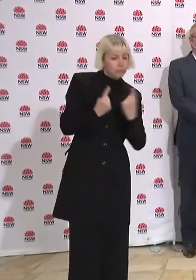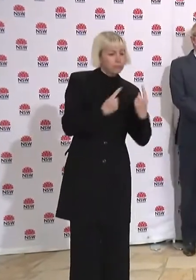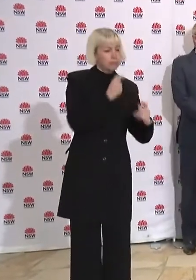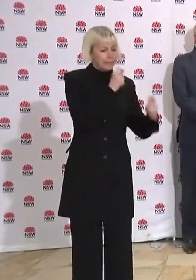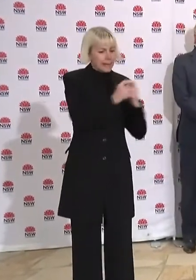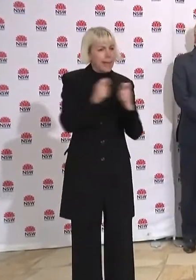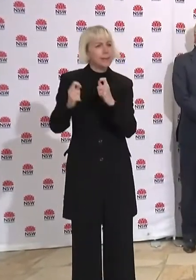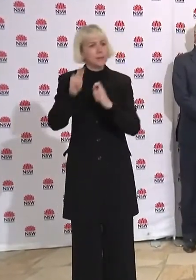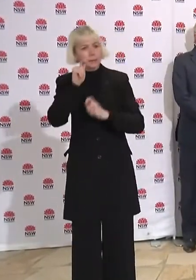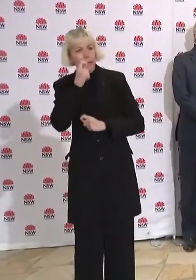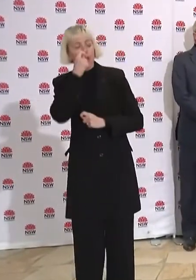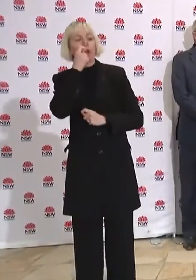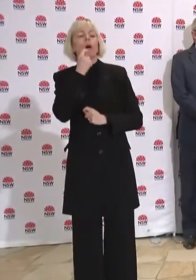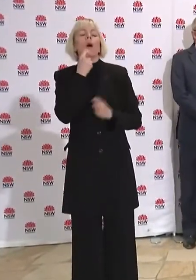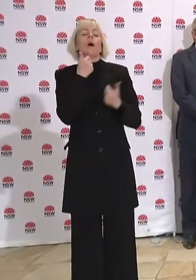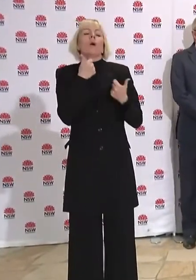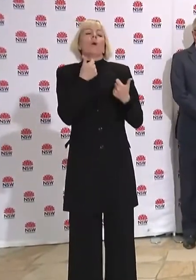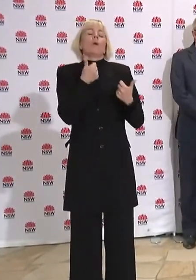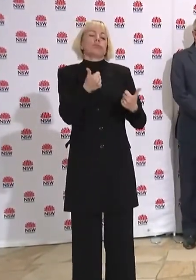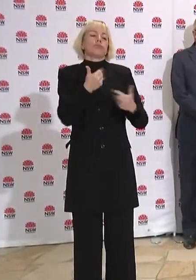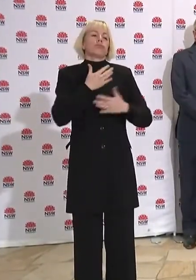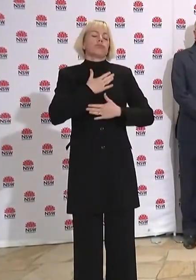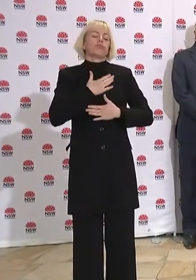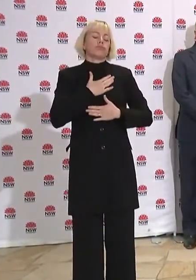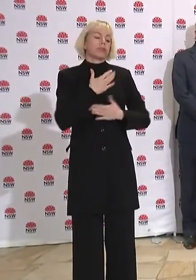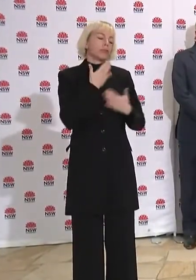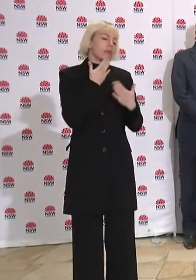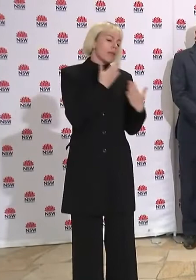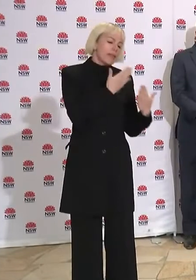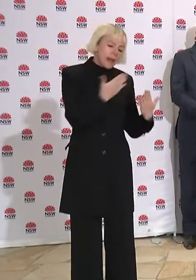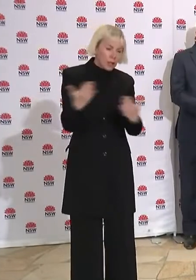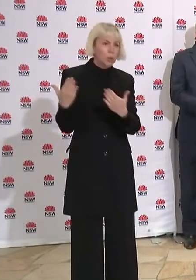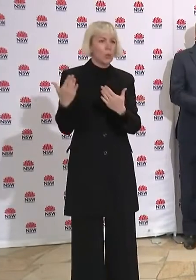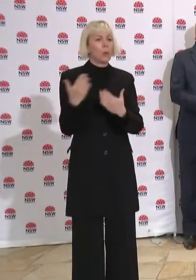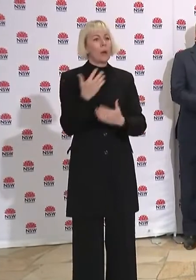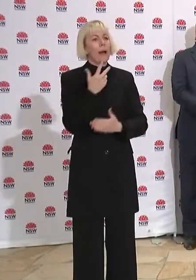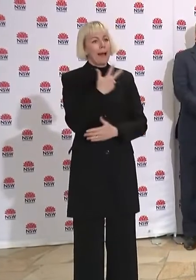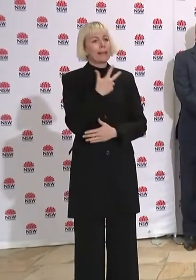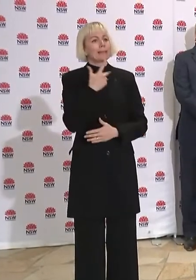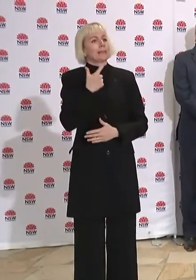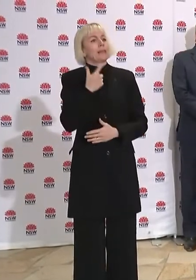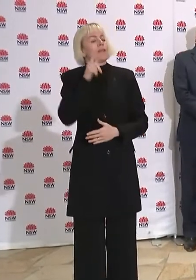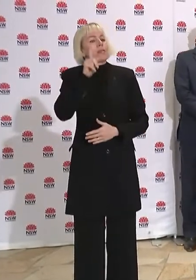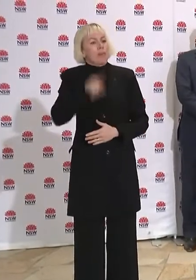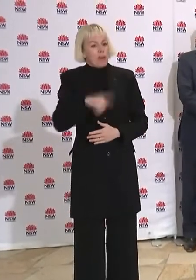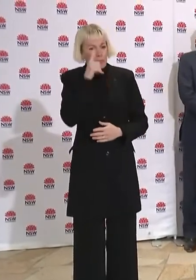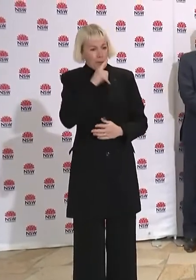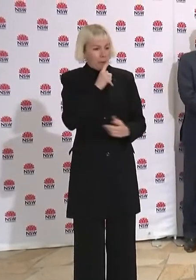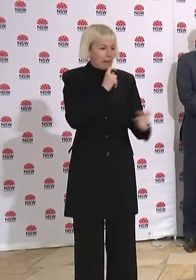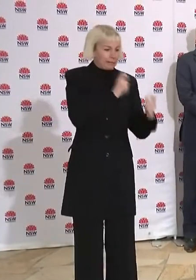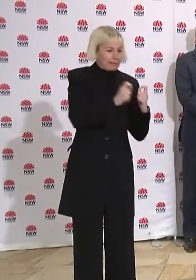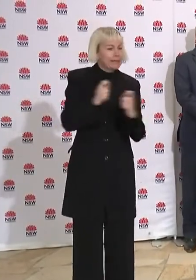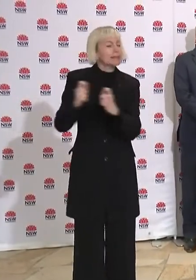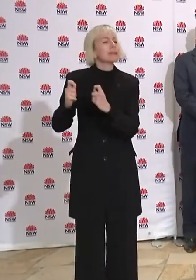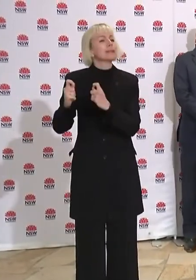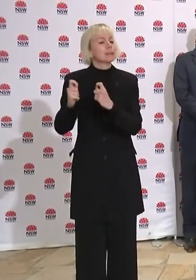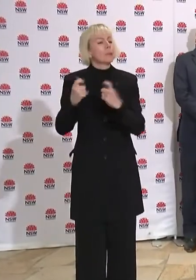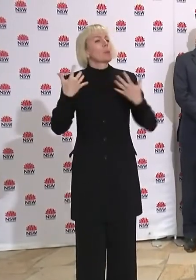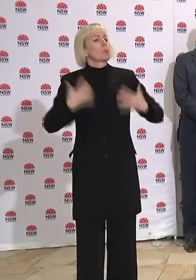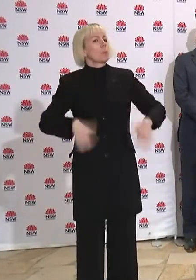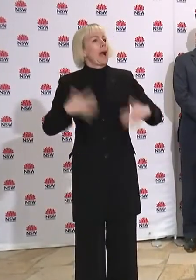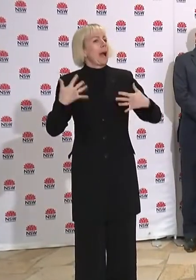and can I deeply thank each and every one of those. We've seen records broken every day, and that is no